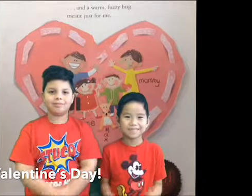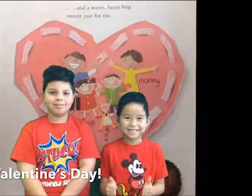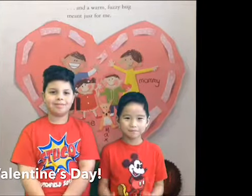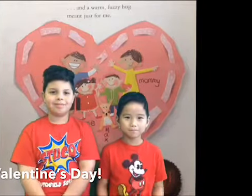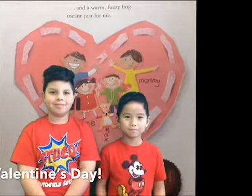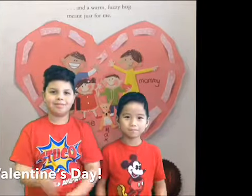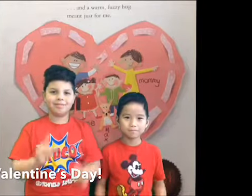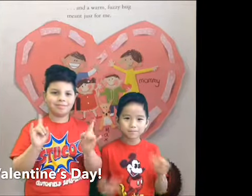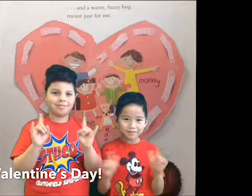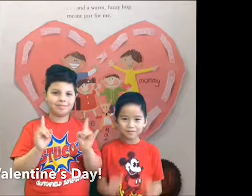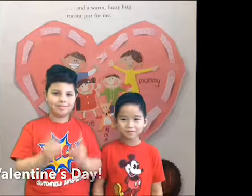Thank you.